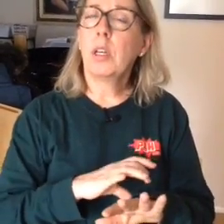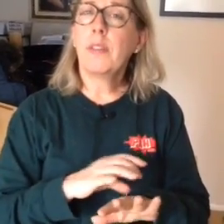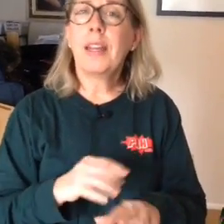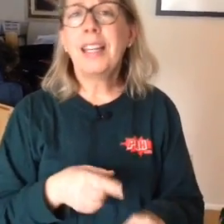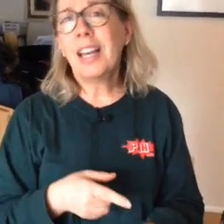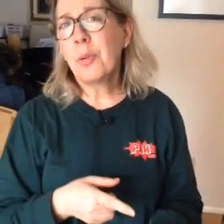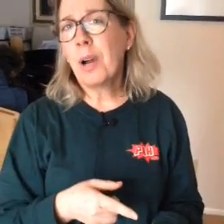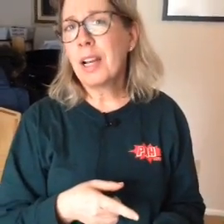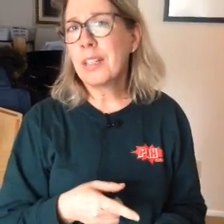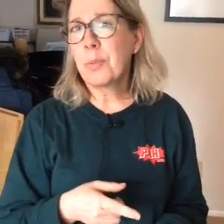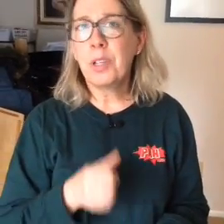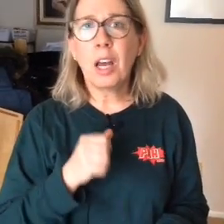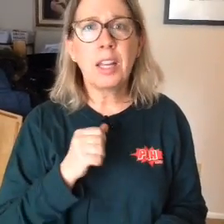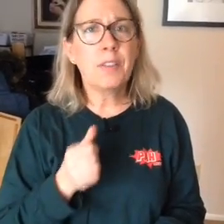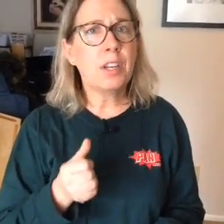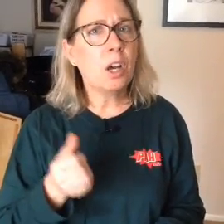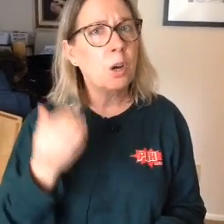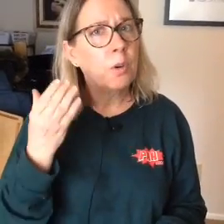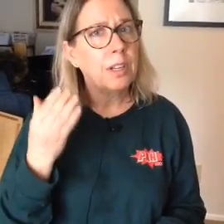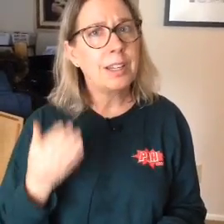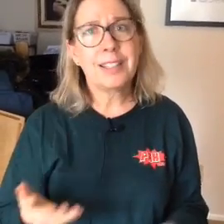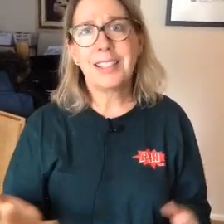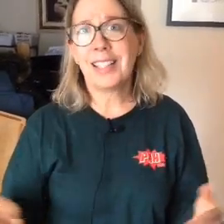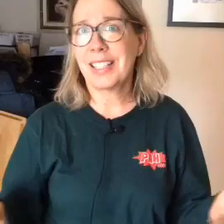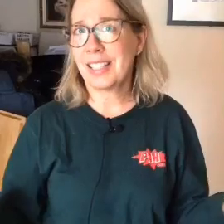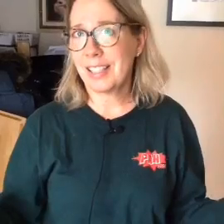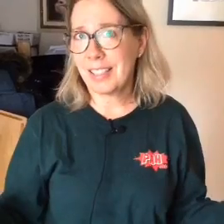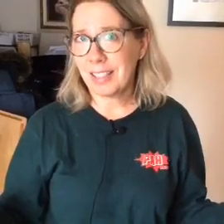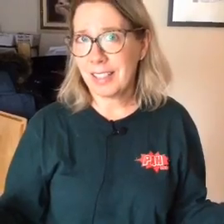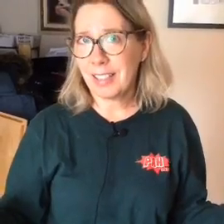that he otherwise would not even know exists.